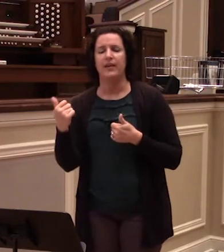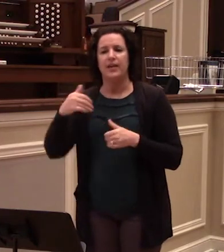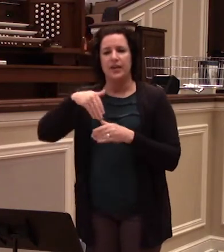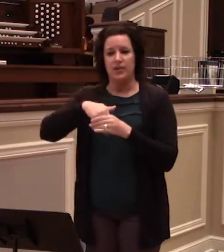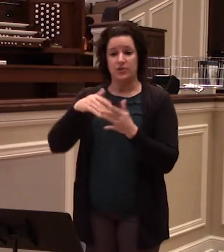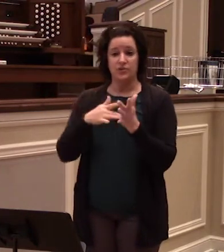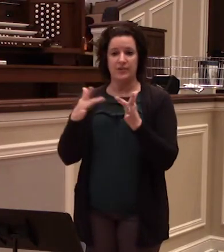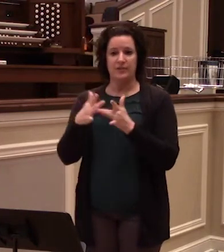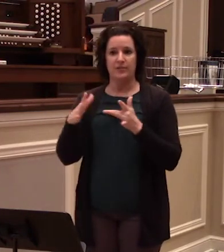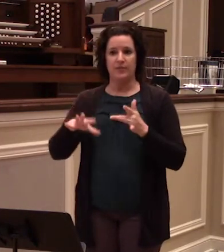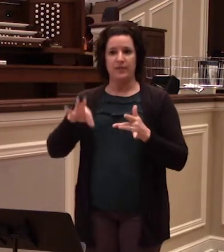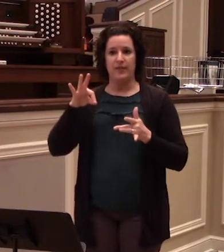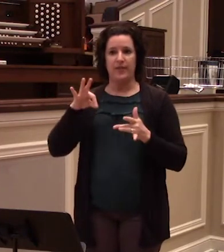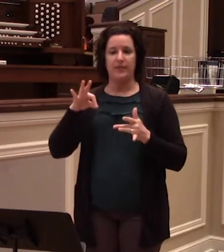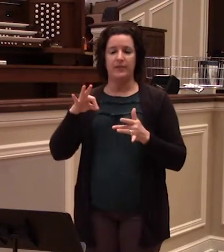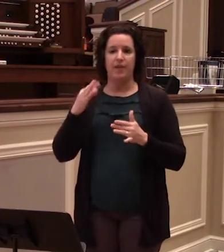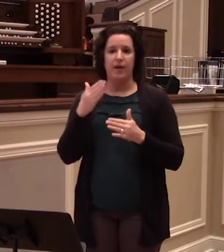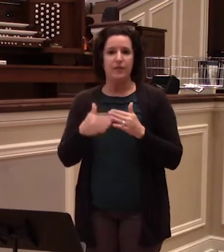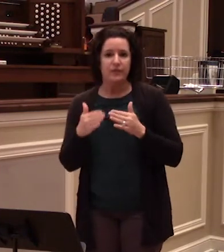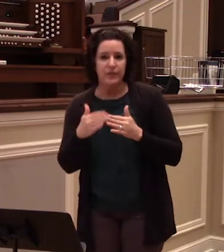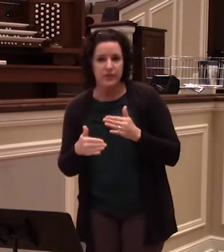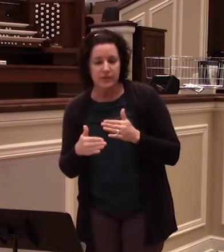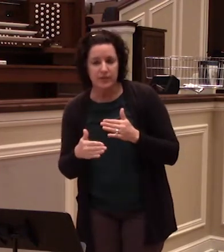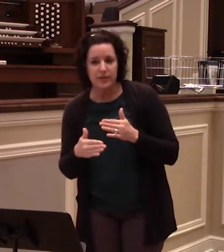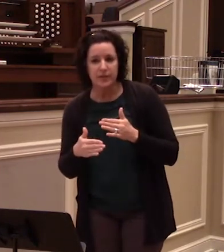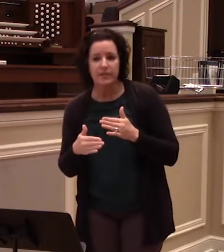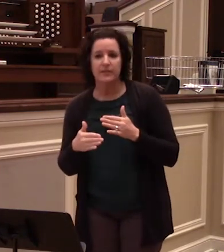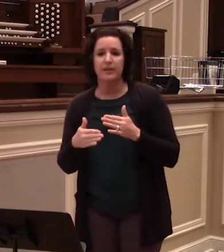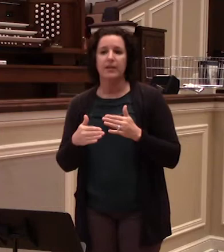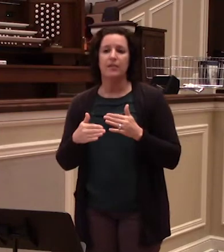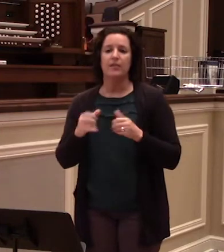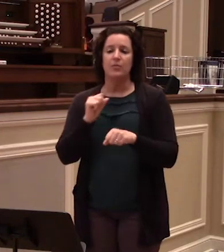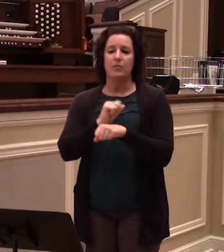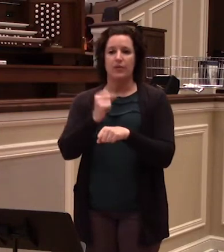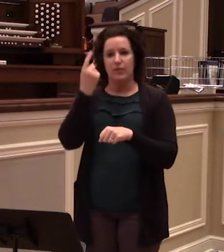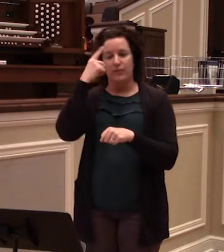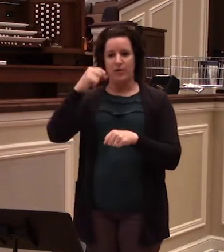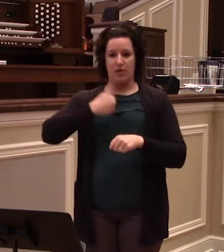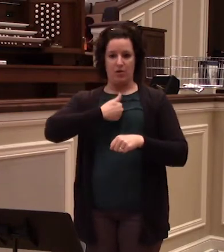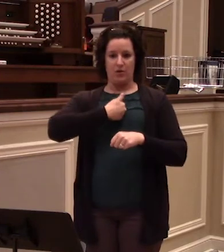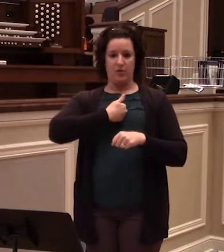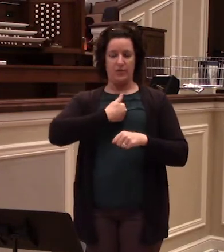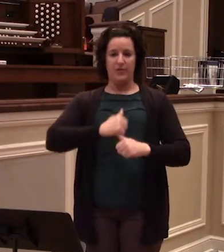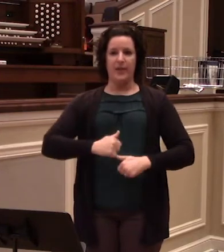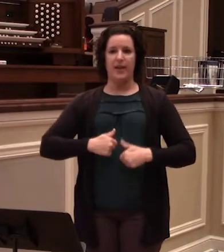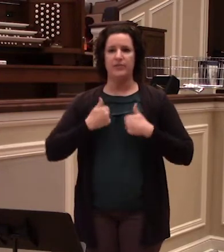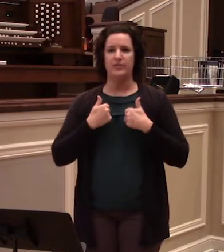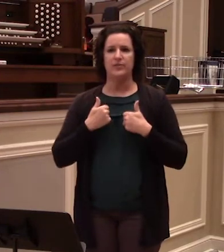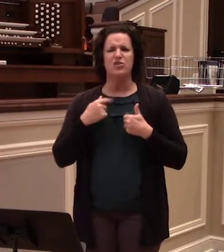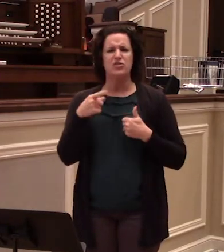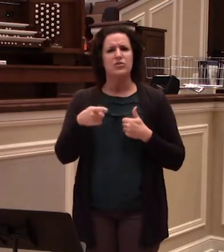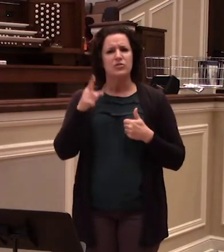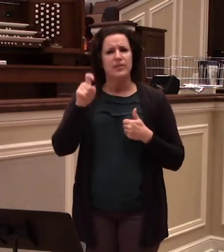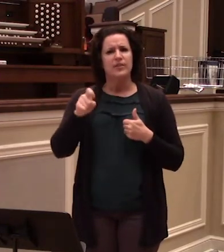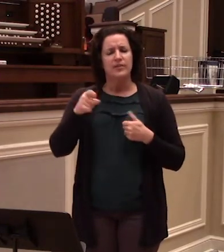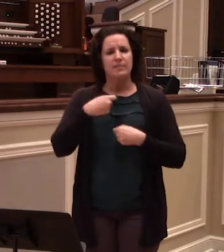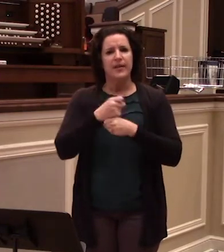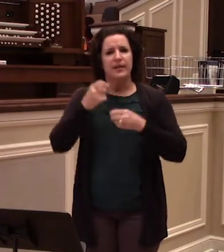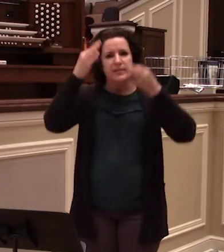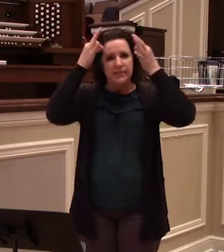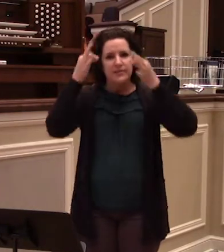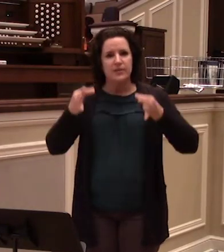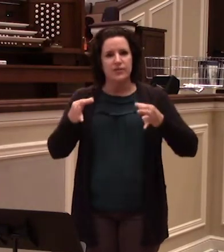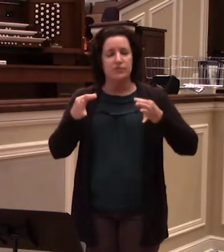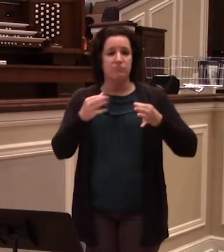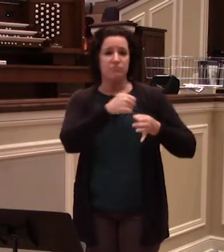find the finishing work for our own lives. And you'll have to make a decision about this. That's what Simeon means when he